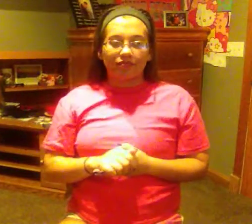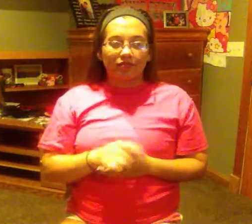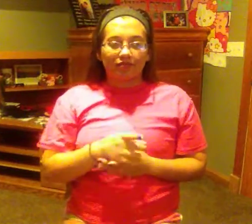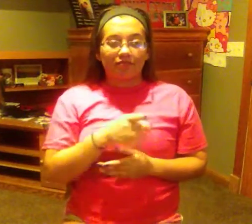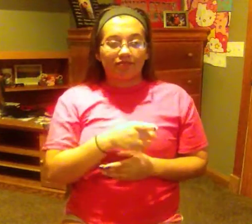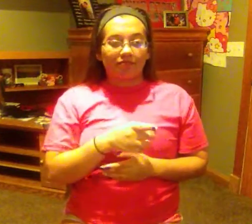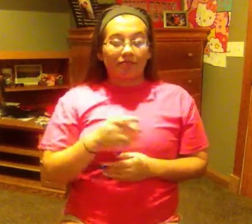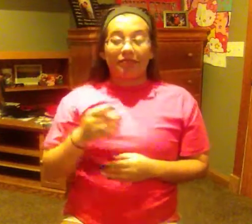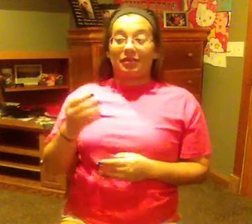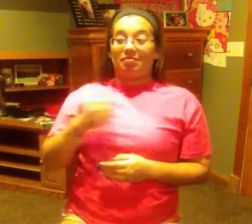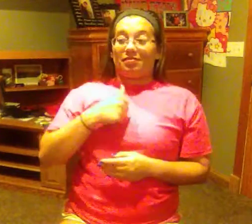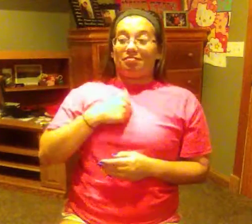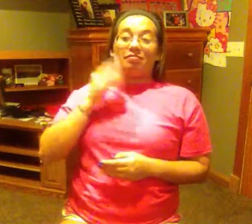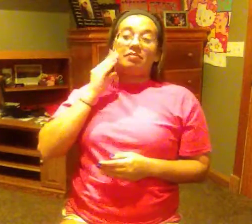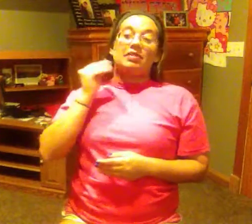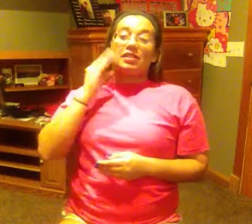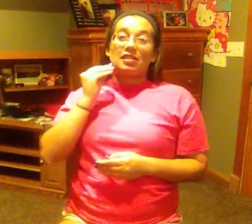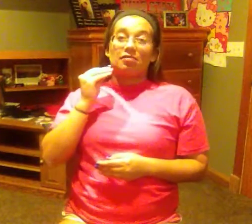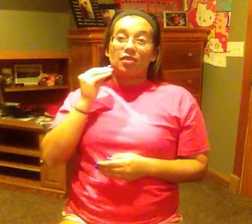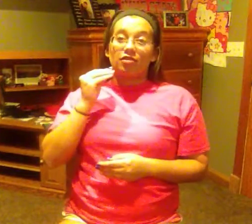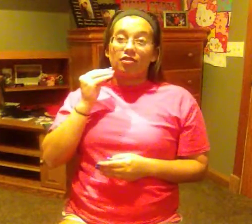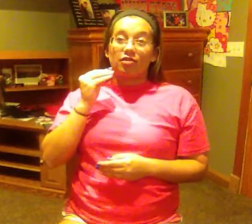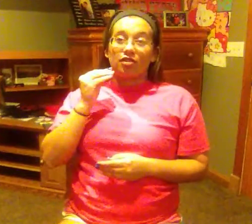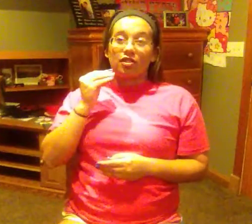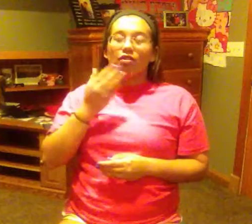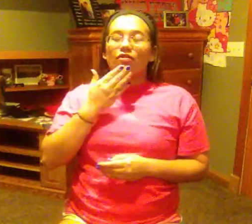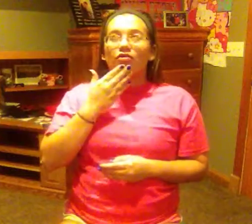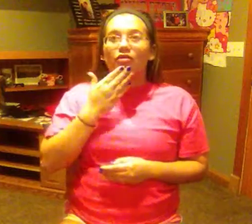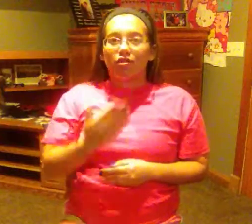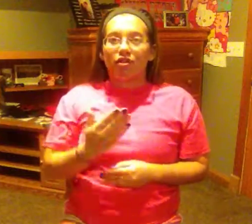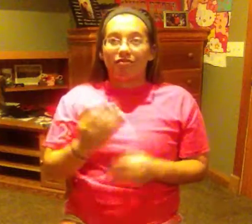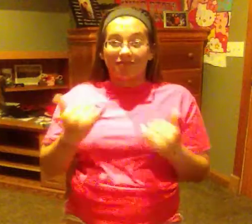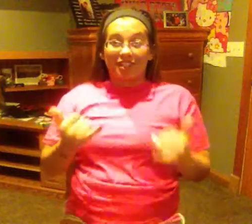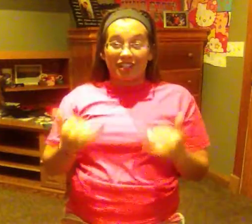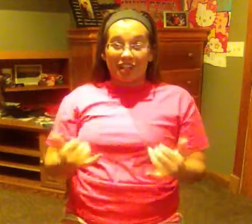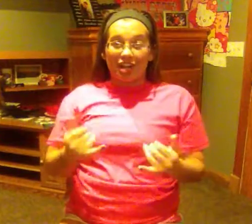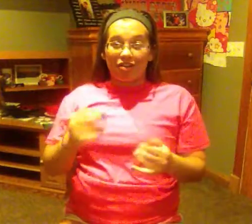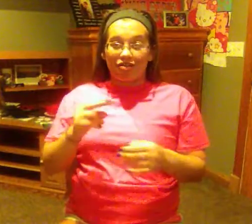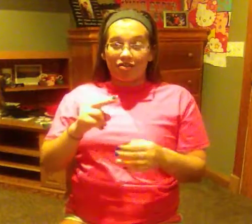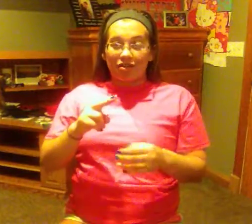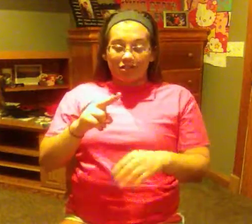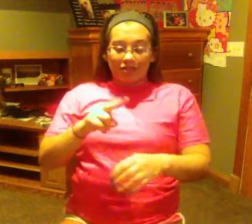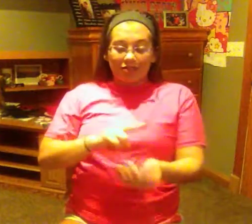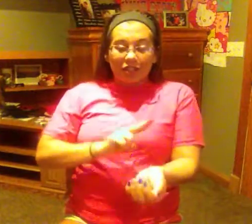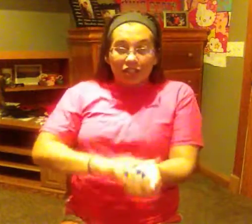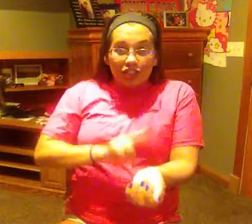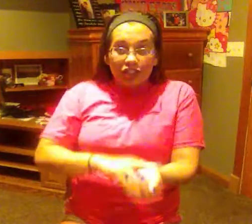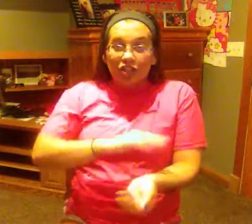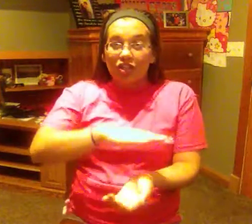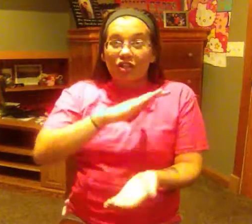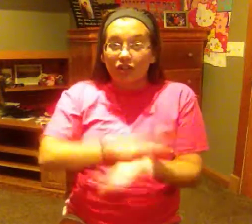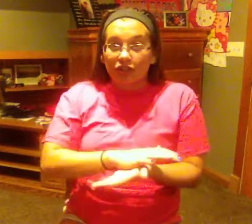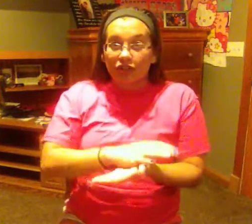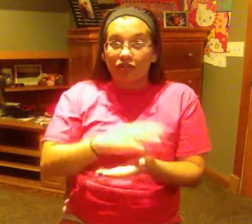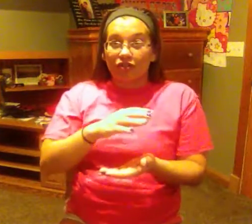through the Guard, I'm currently in nursing school. The Guards definitely help cover those costs. I look forward to being a nurse. So if you want to